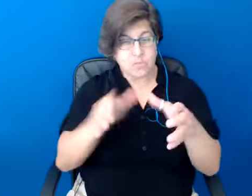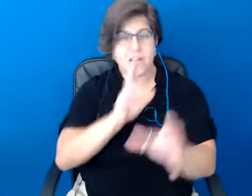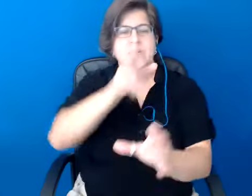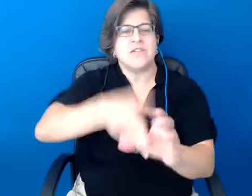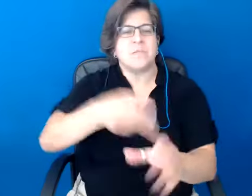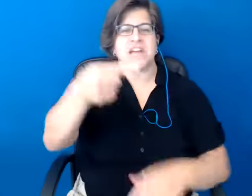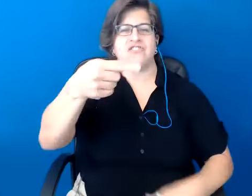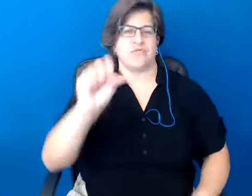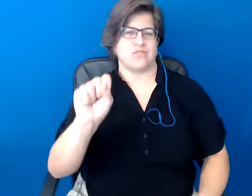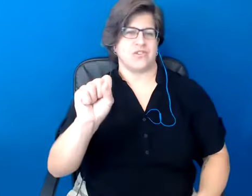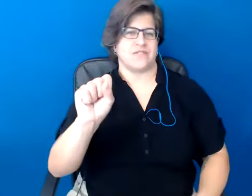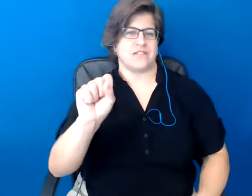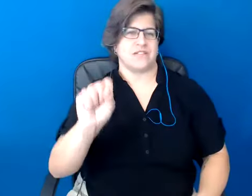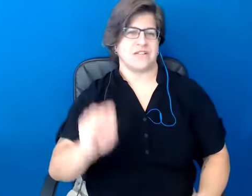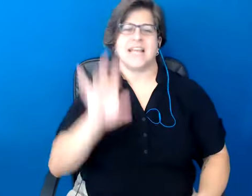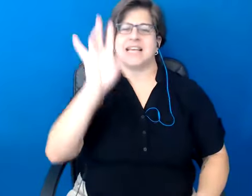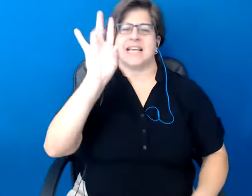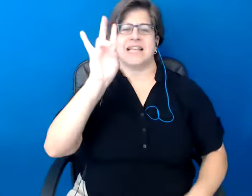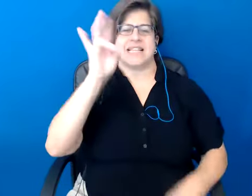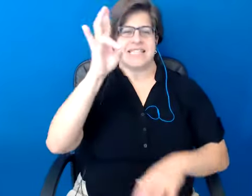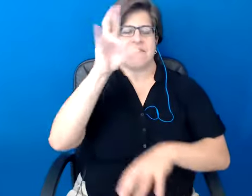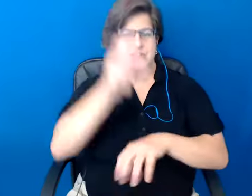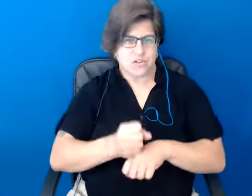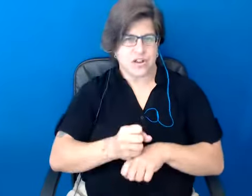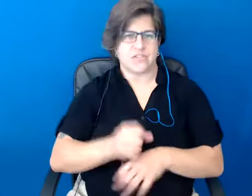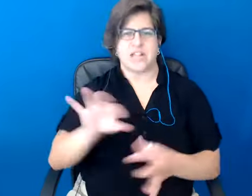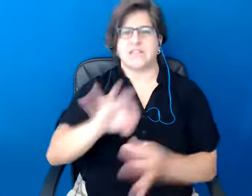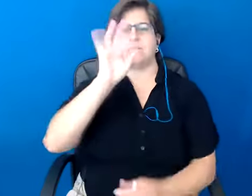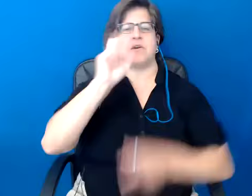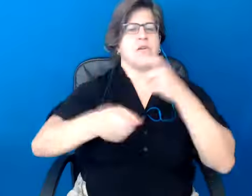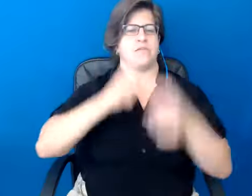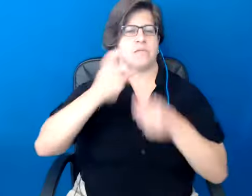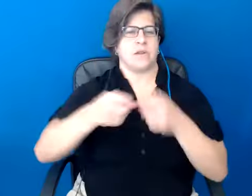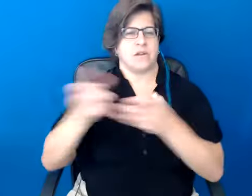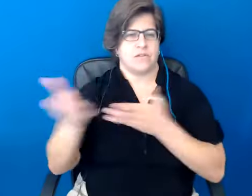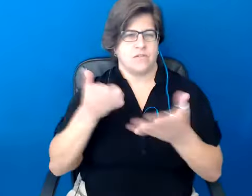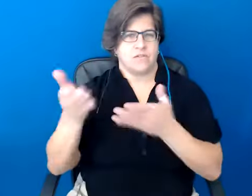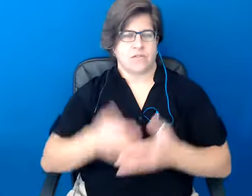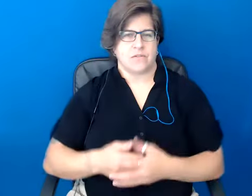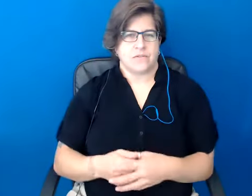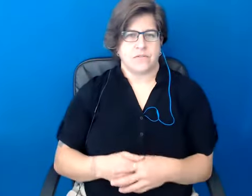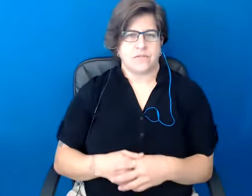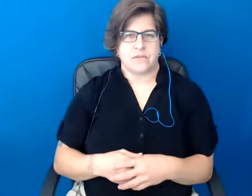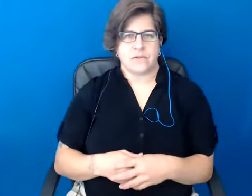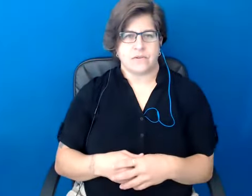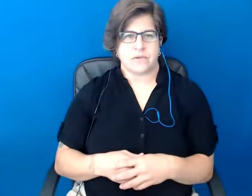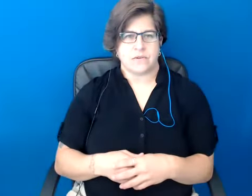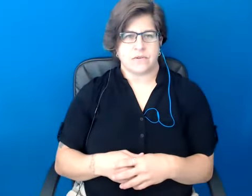of groups in our area and areas that I've lived in that participate in general service, that participate in Seven Tradition and the Spirit